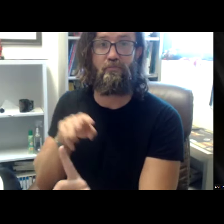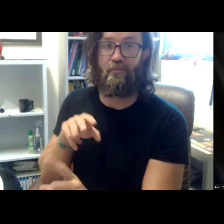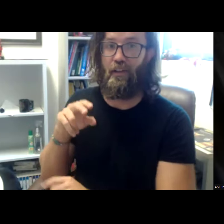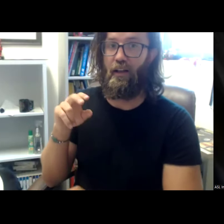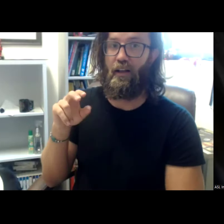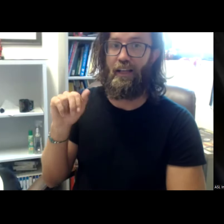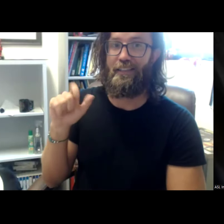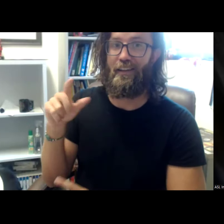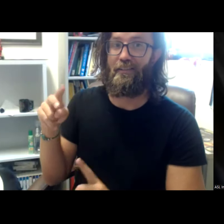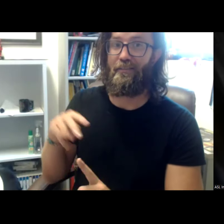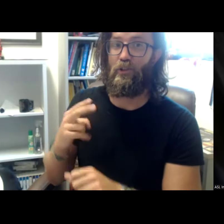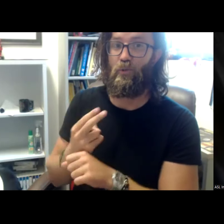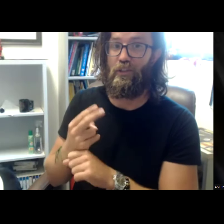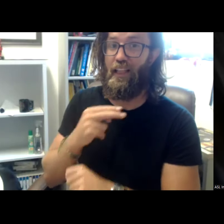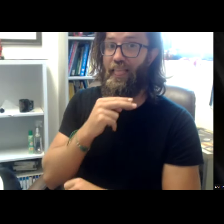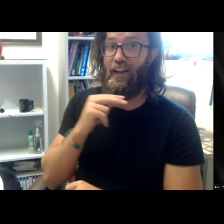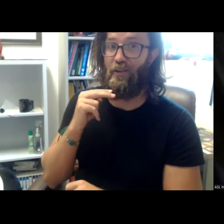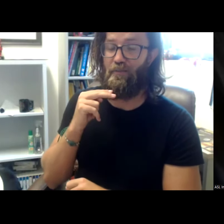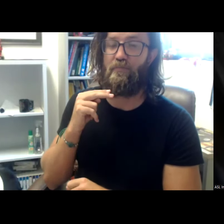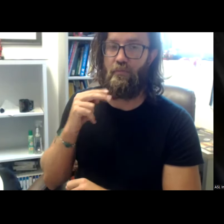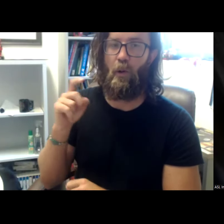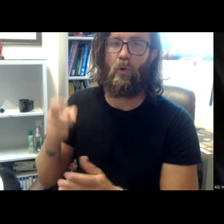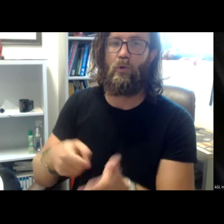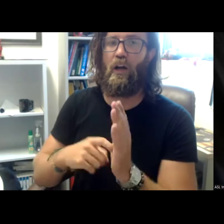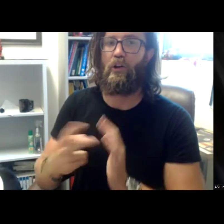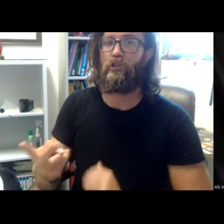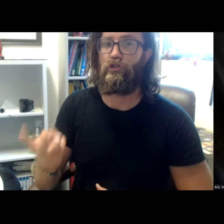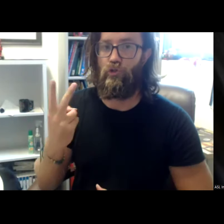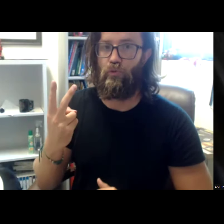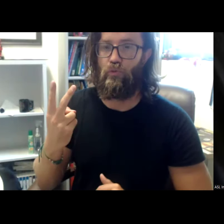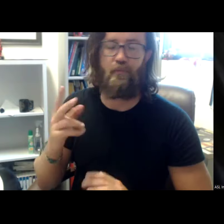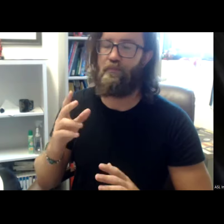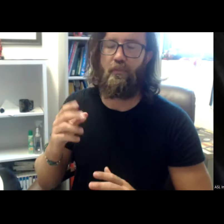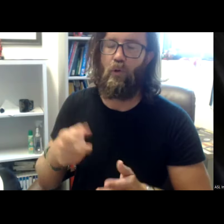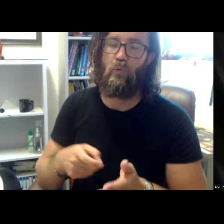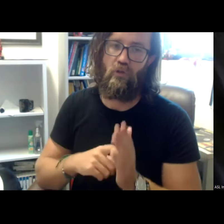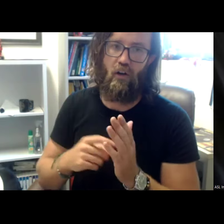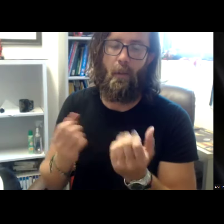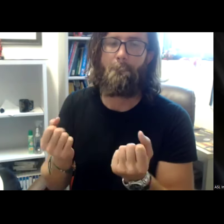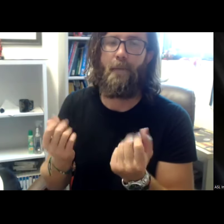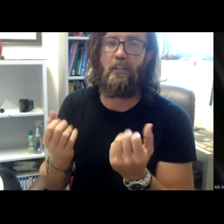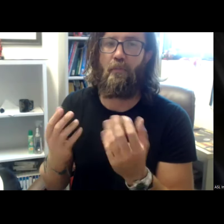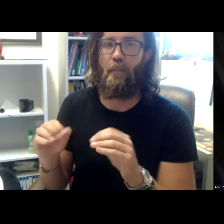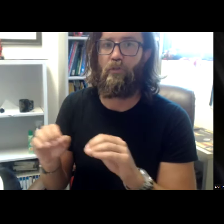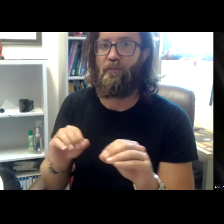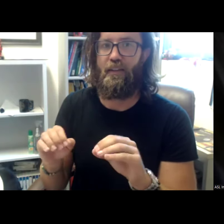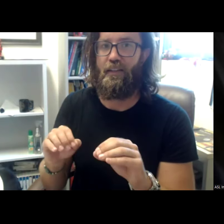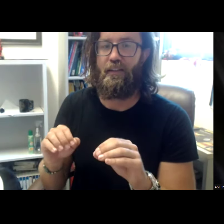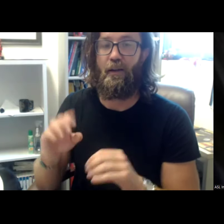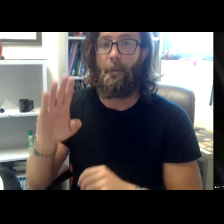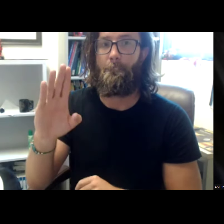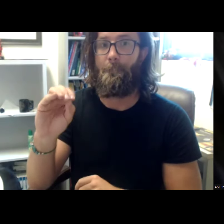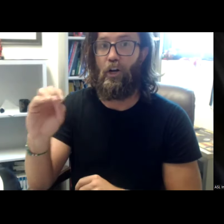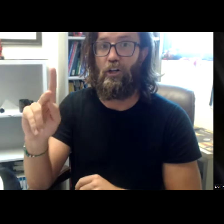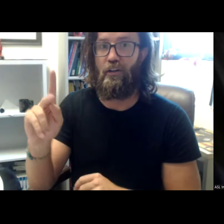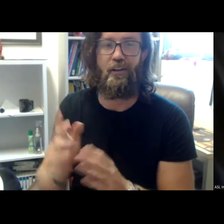movement. The other perspective is ASL, if you're trying to show a noun, It